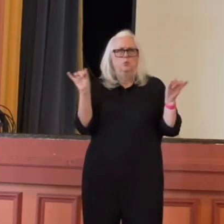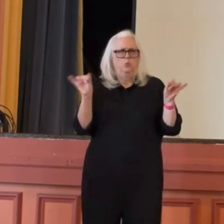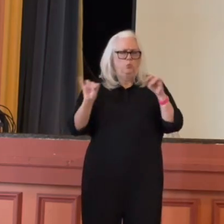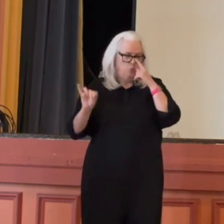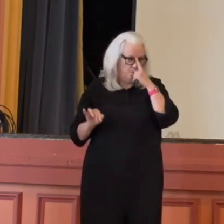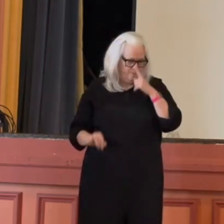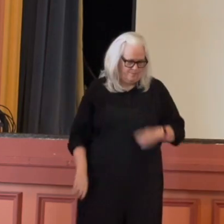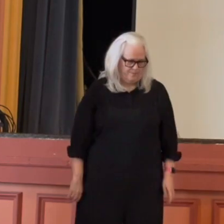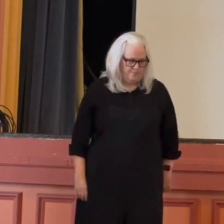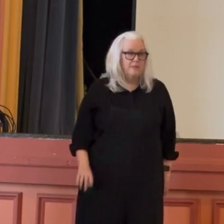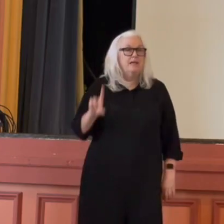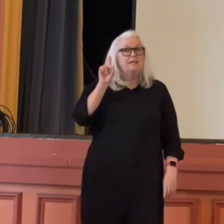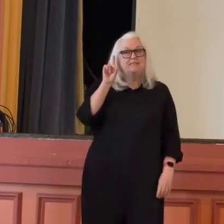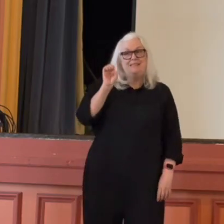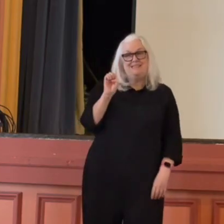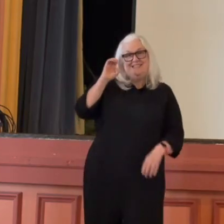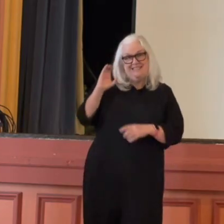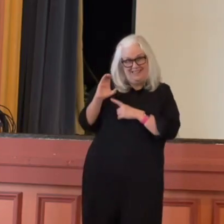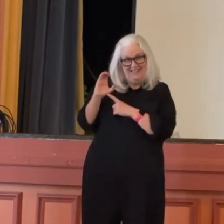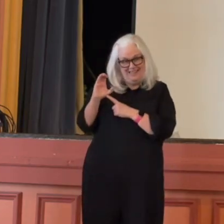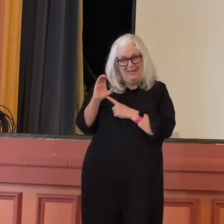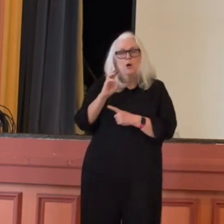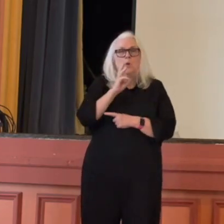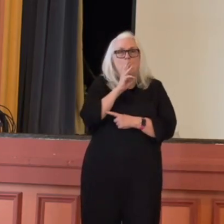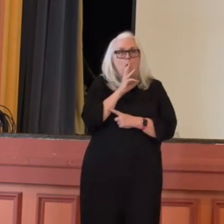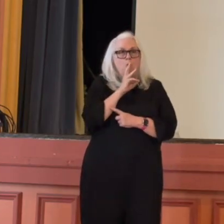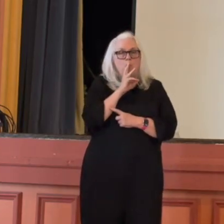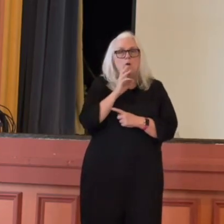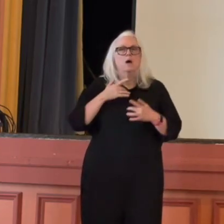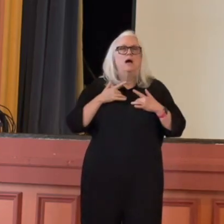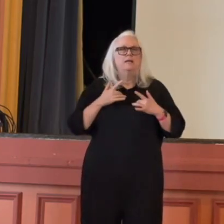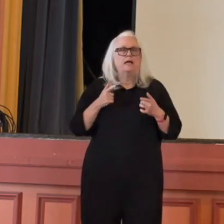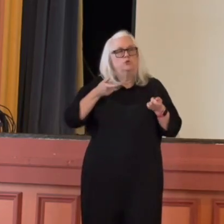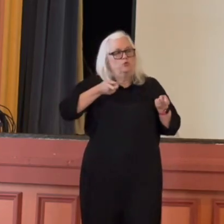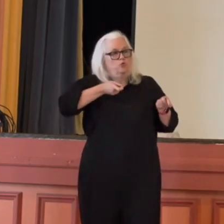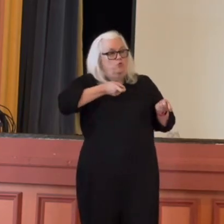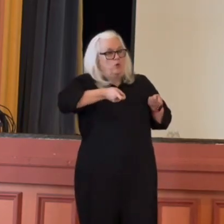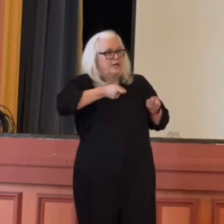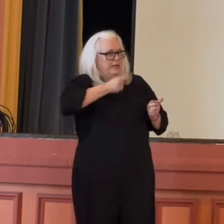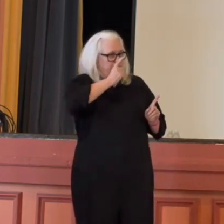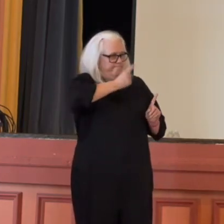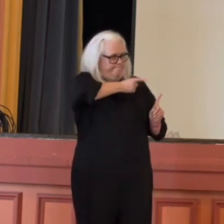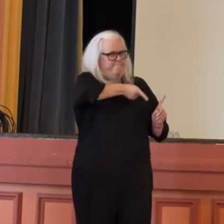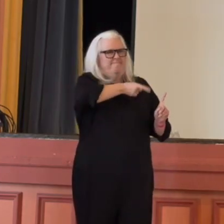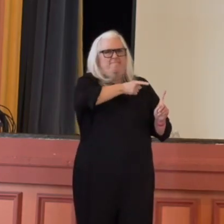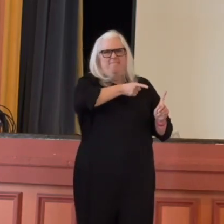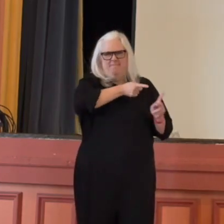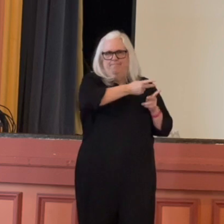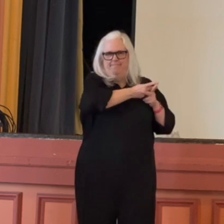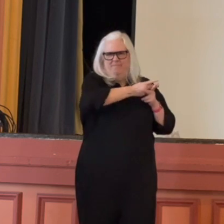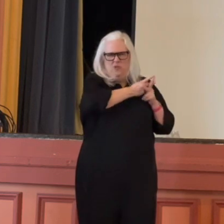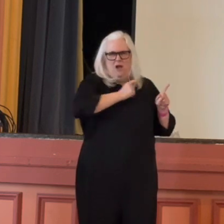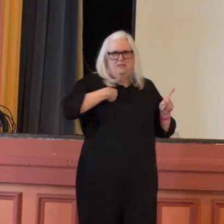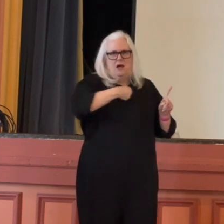Whereas DEC Water tends to be a regulator to Buffalo Sewer and hold us accountable often enough